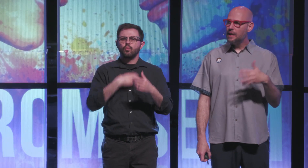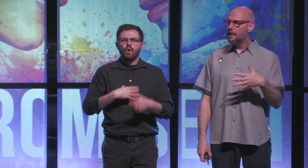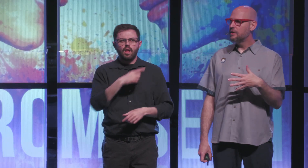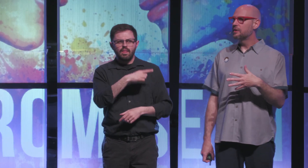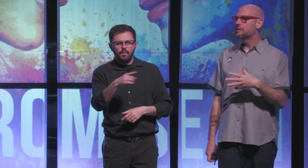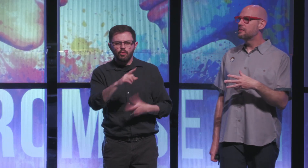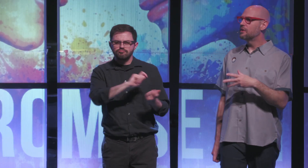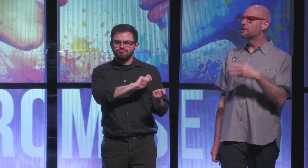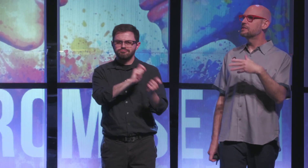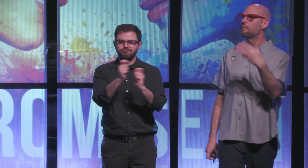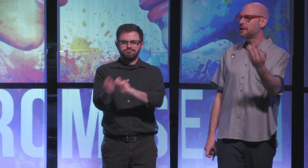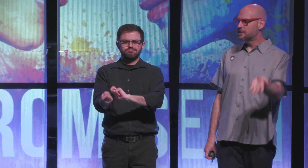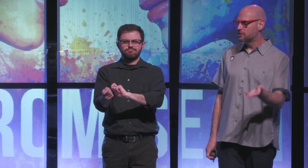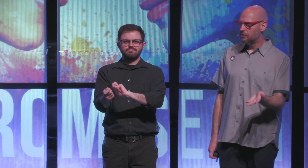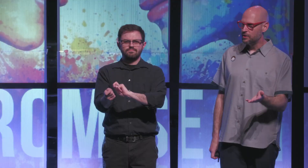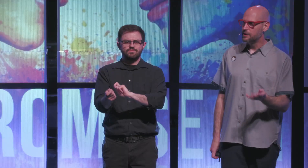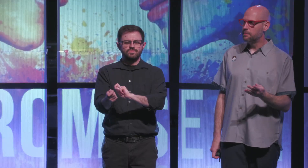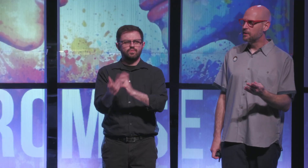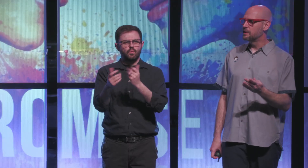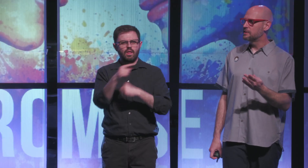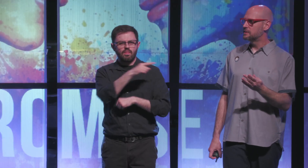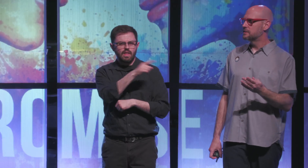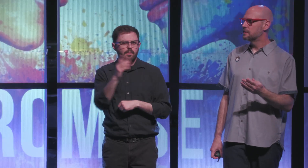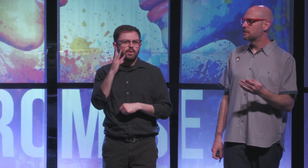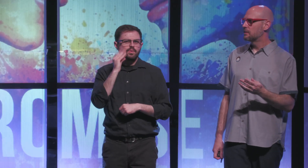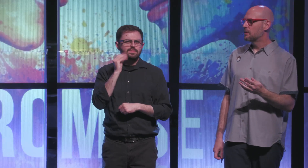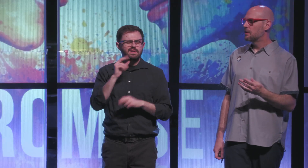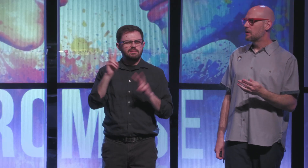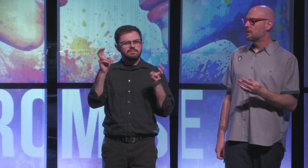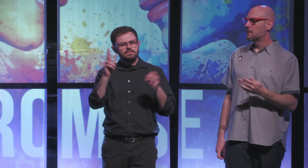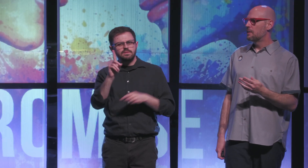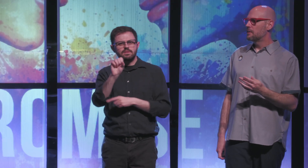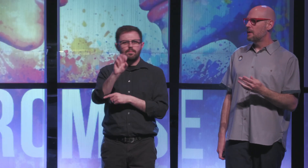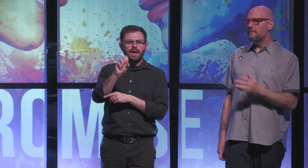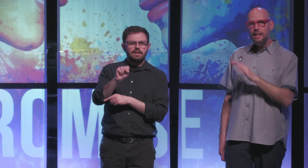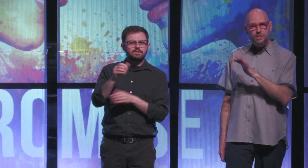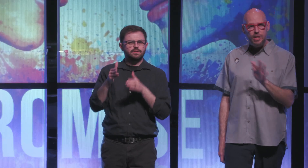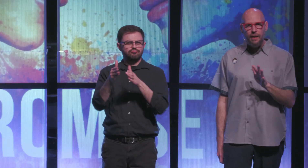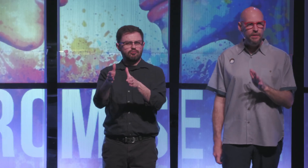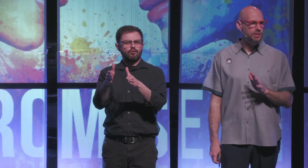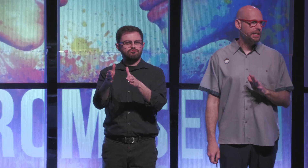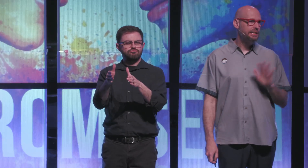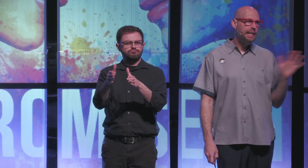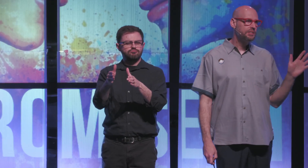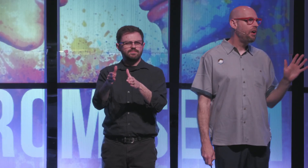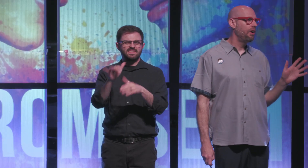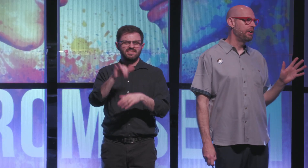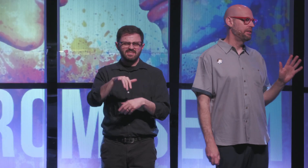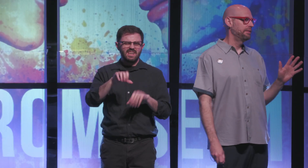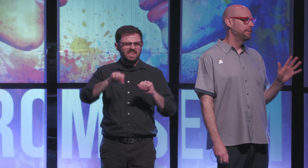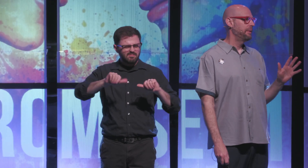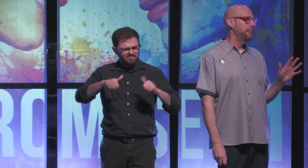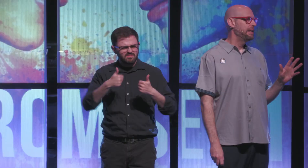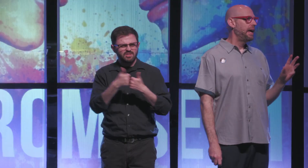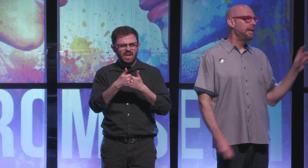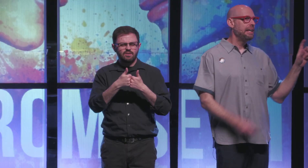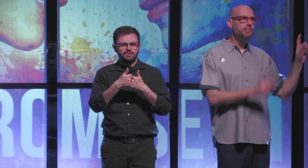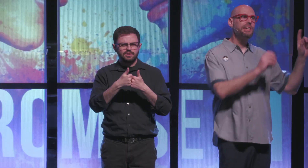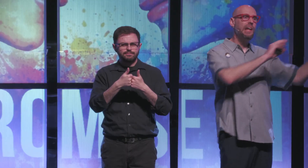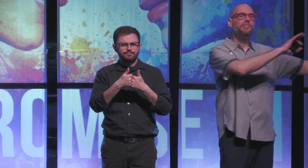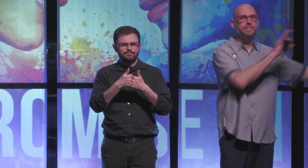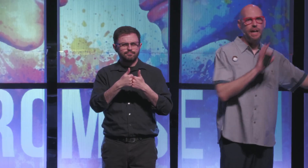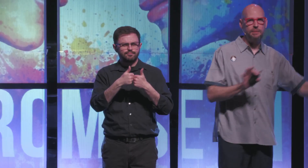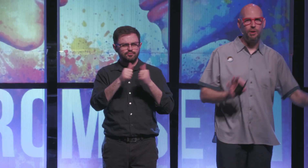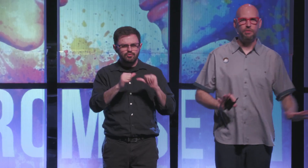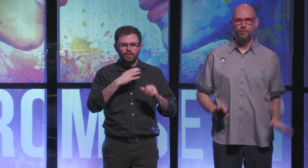to desire their Damascus Road experience. And that's challenging and that's hard. And